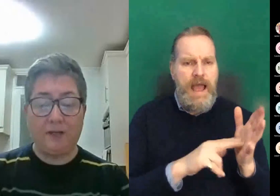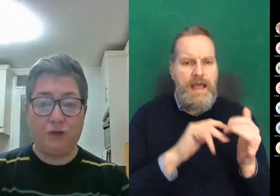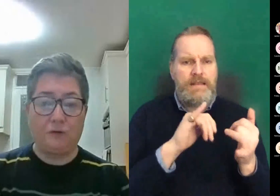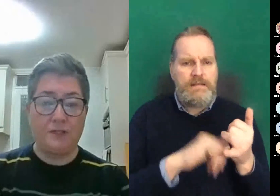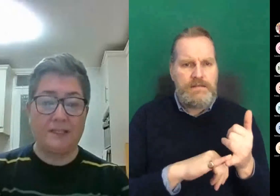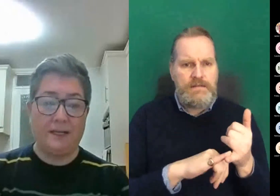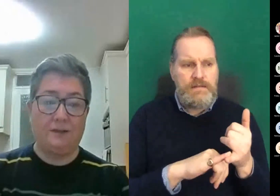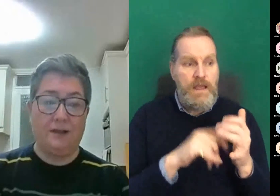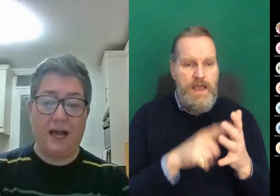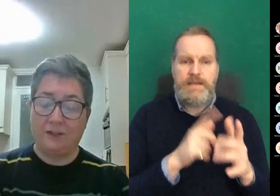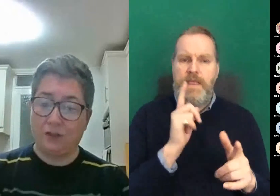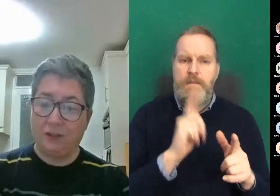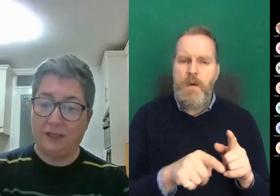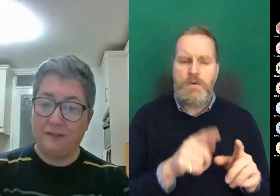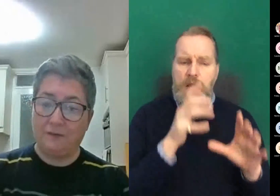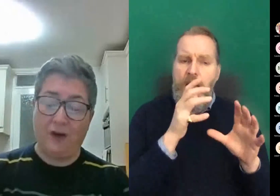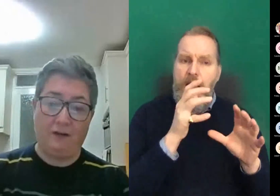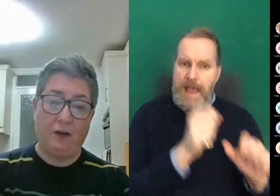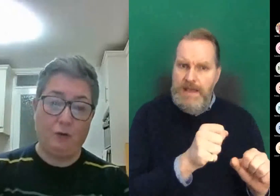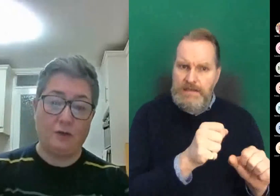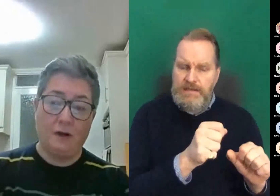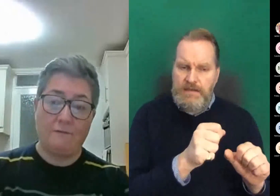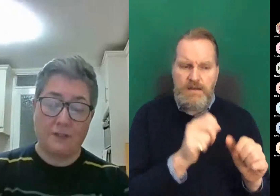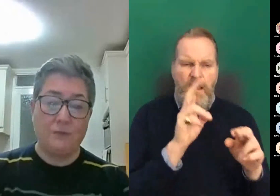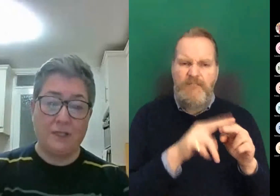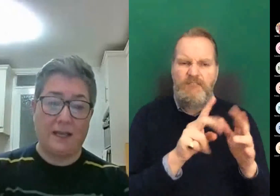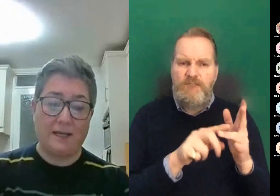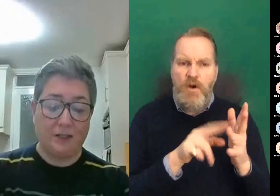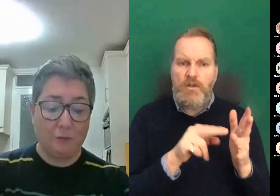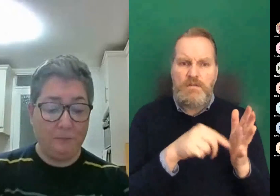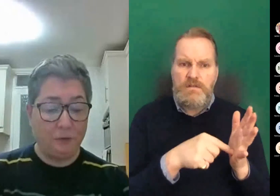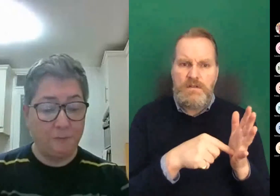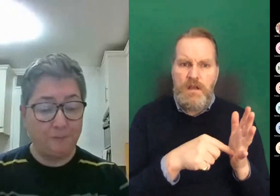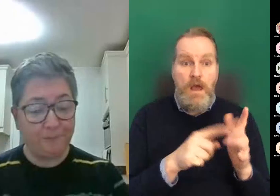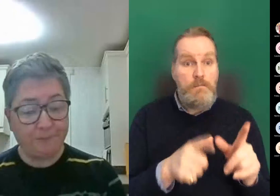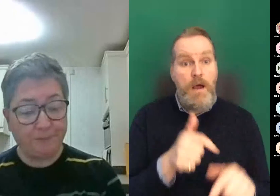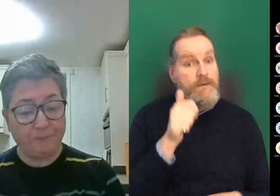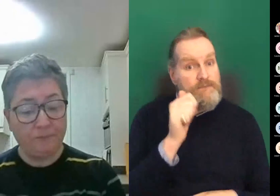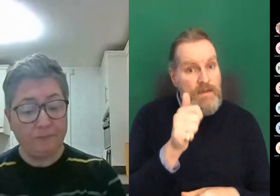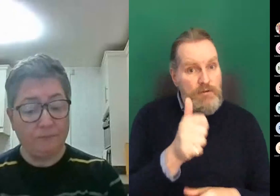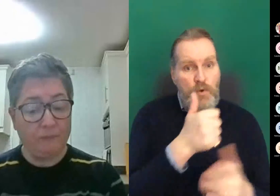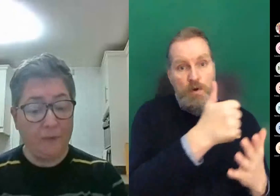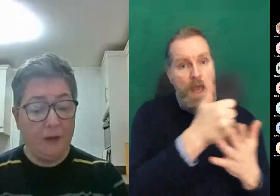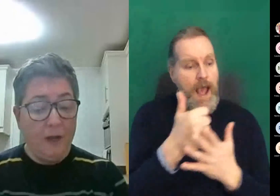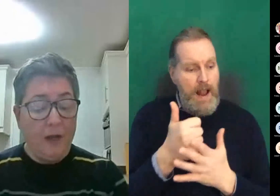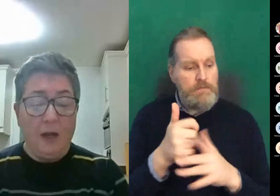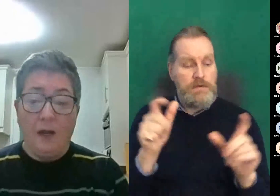its asymmetrical style actually is very good for some dyslexic people.